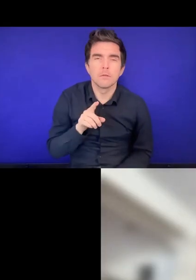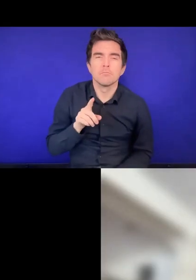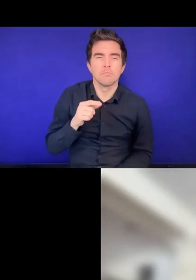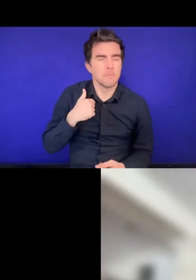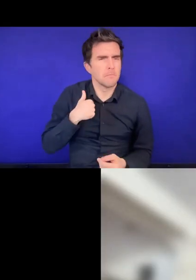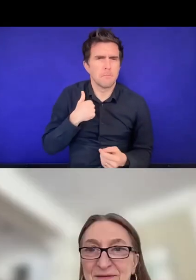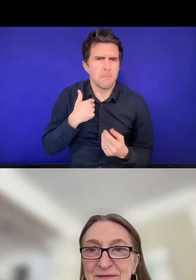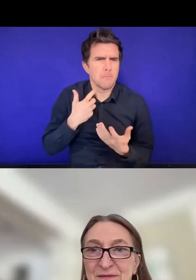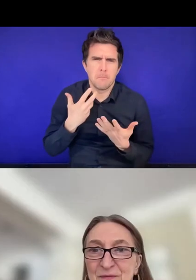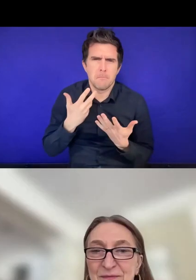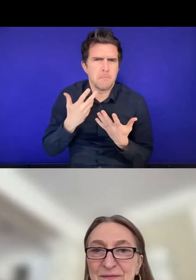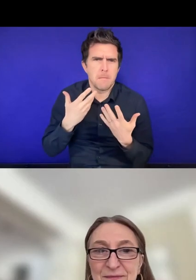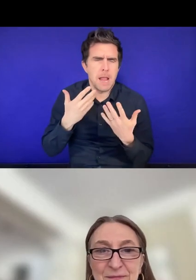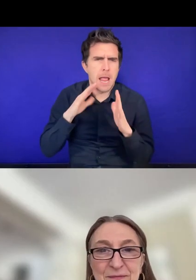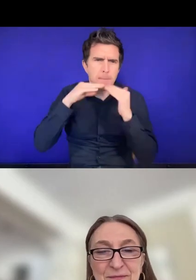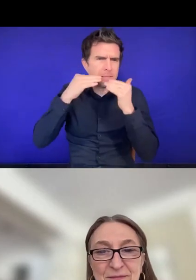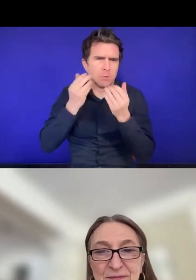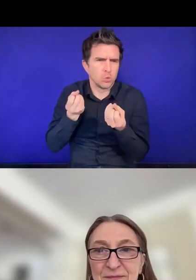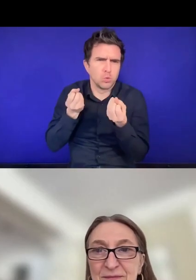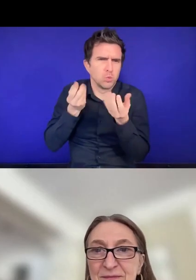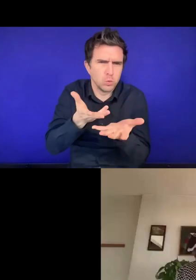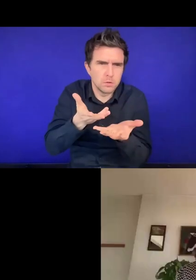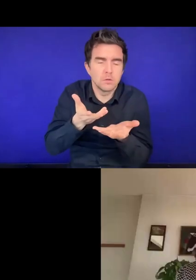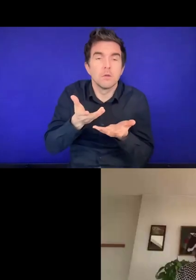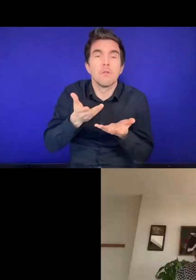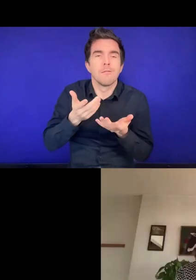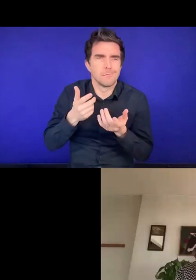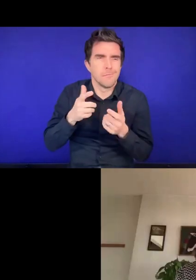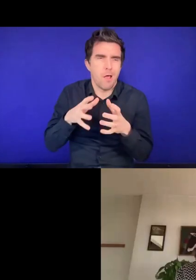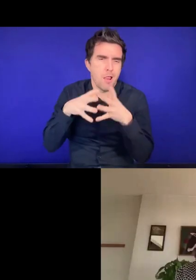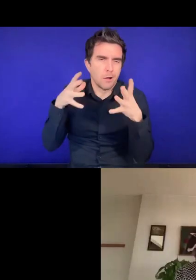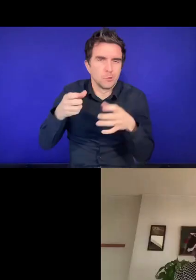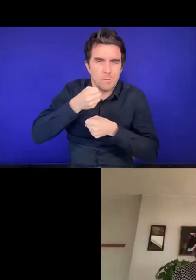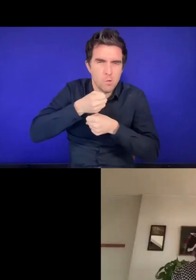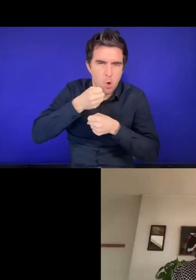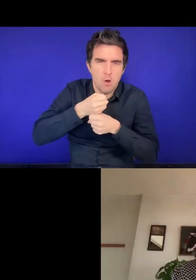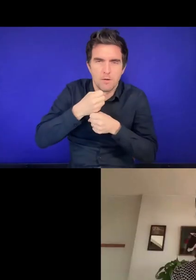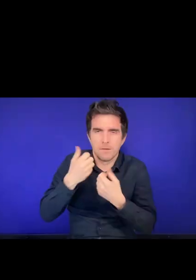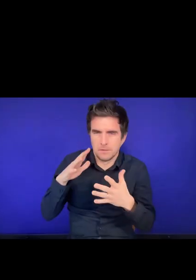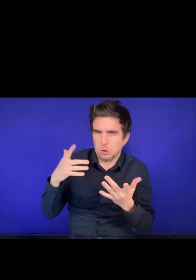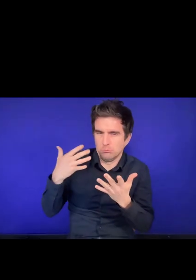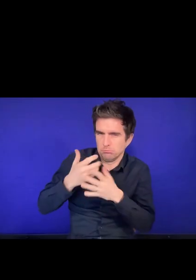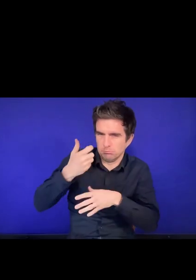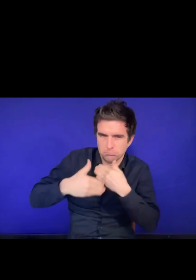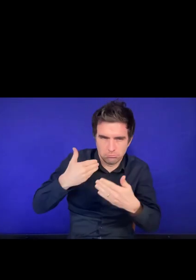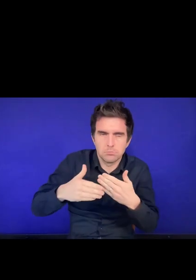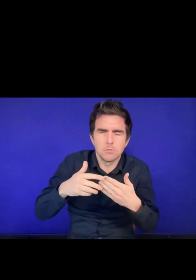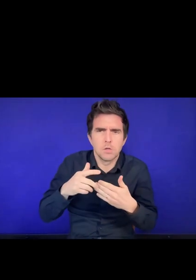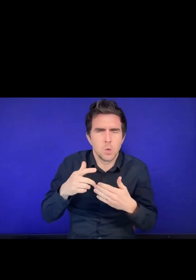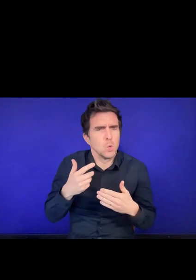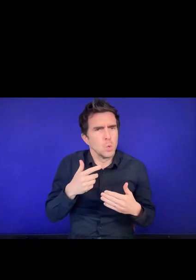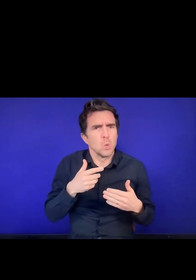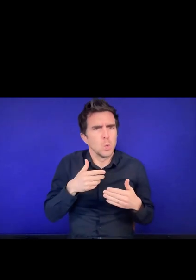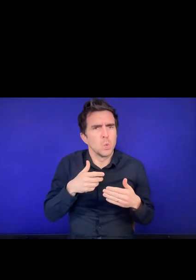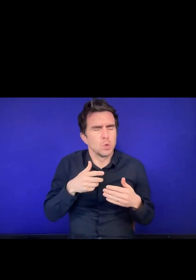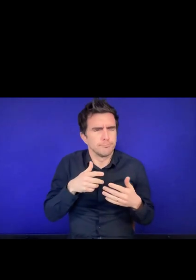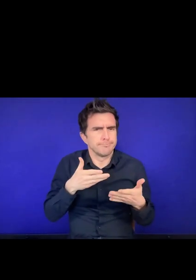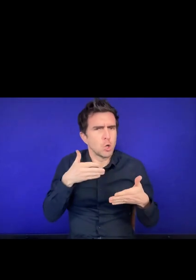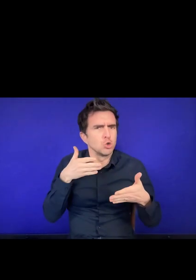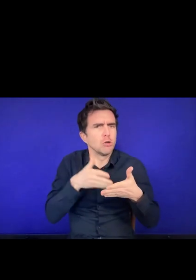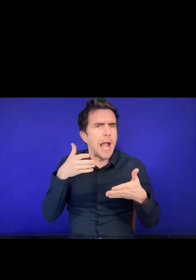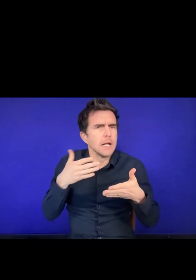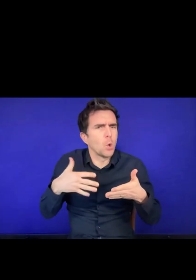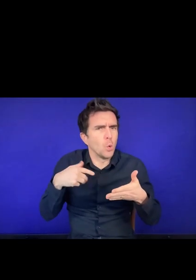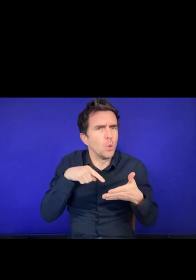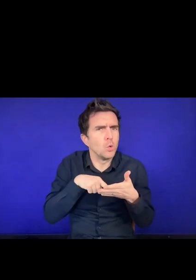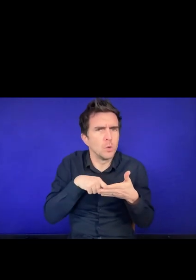find that this is a big challenge, but one way is to really start working with the local authorities and to start the